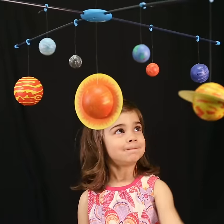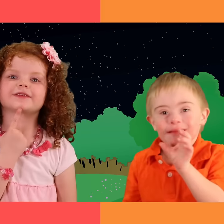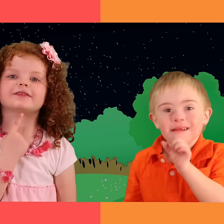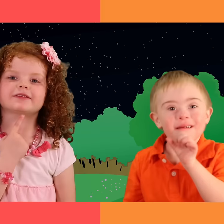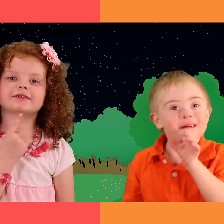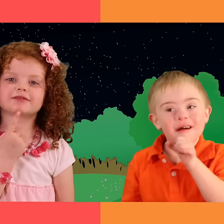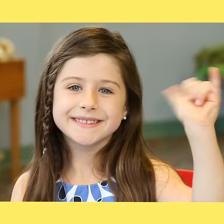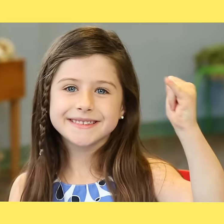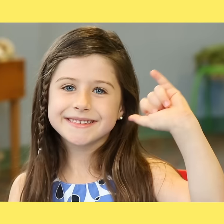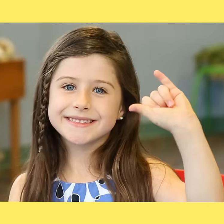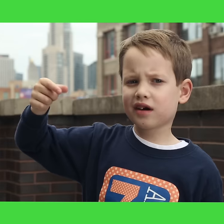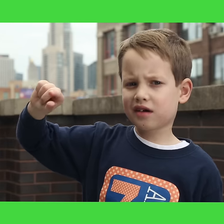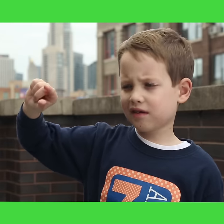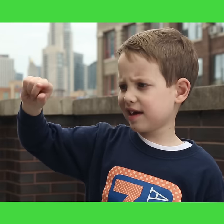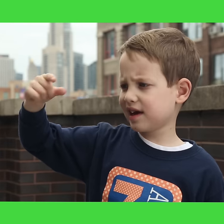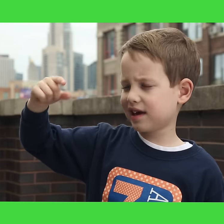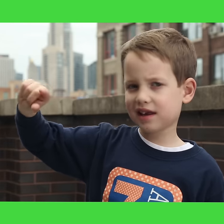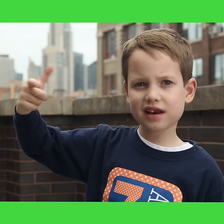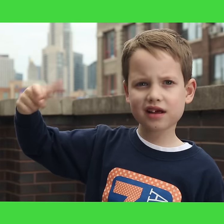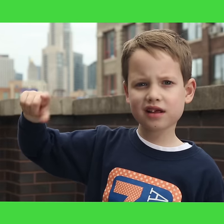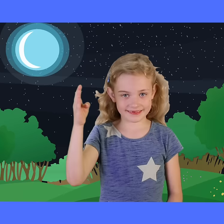Red, orange, yellow, green, or